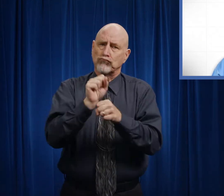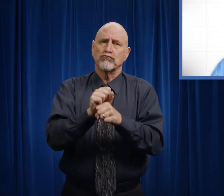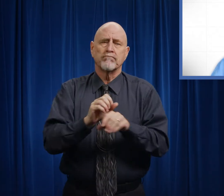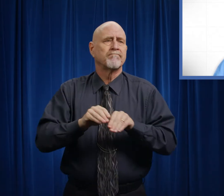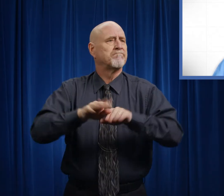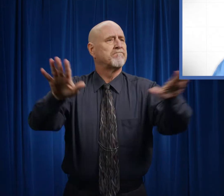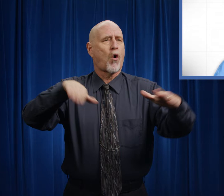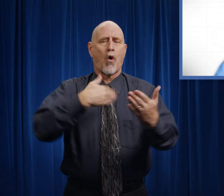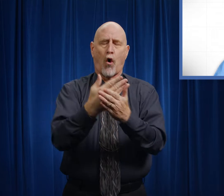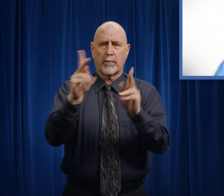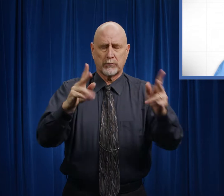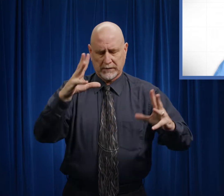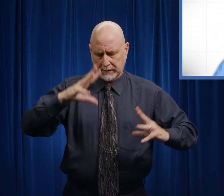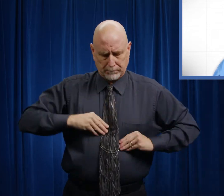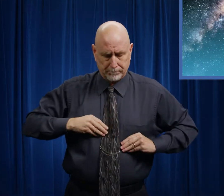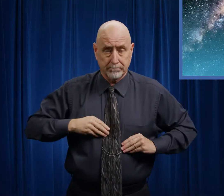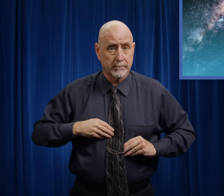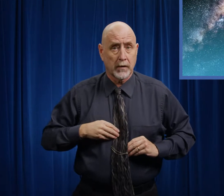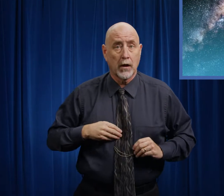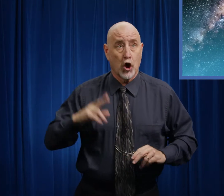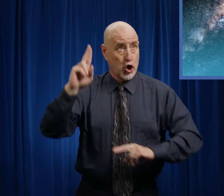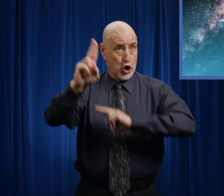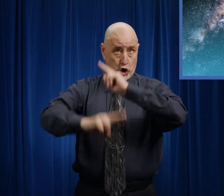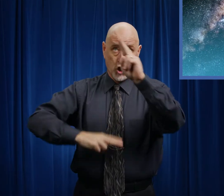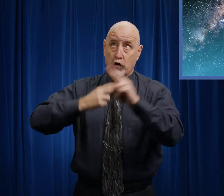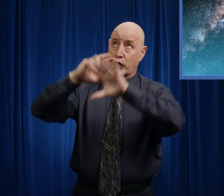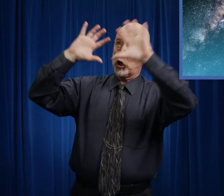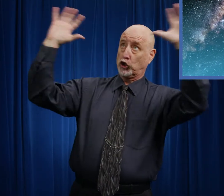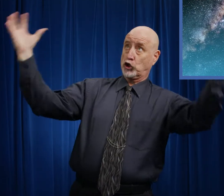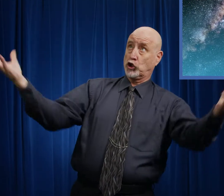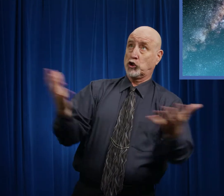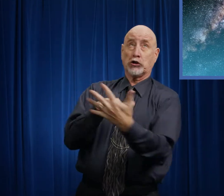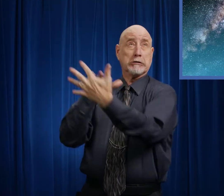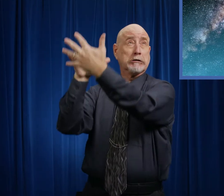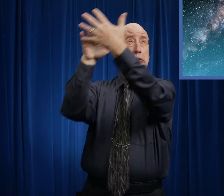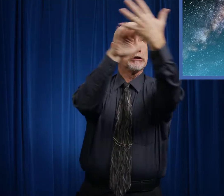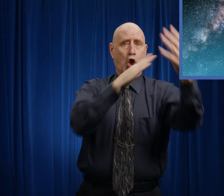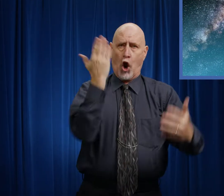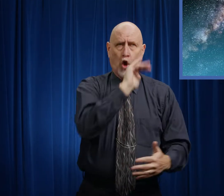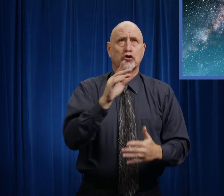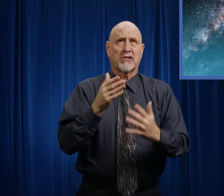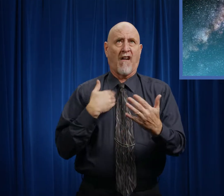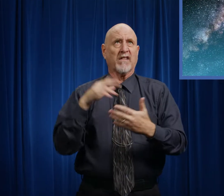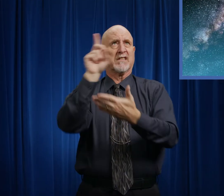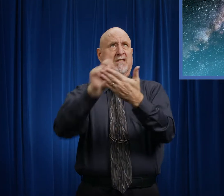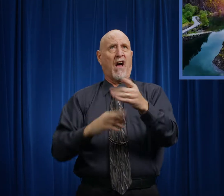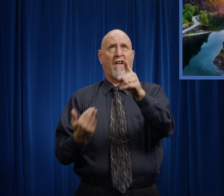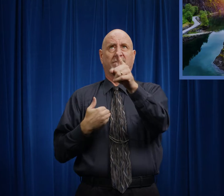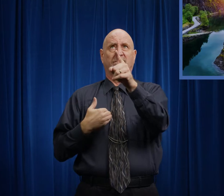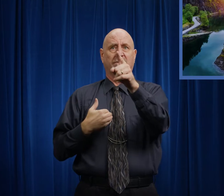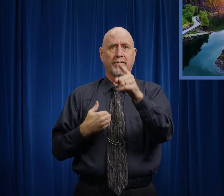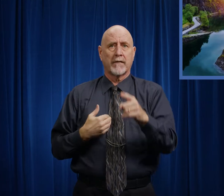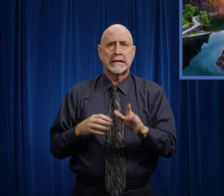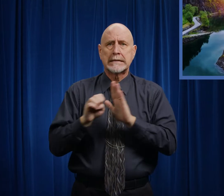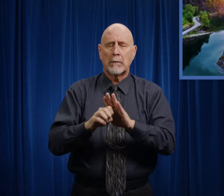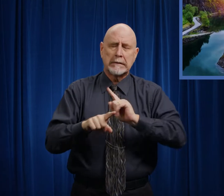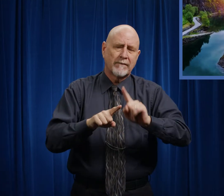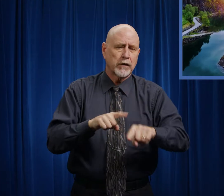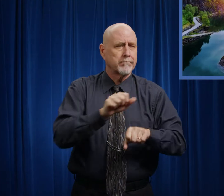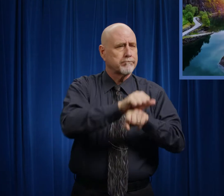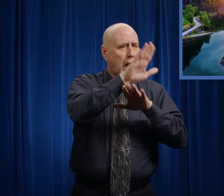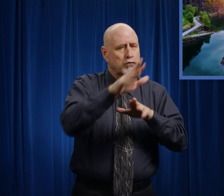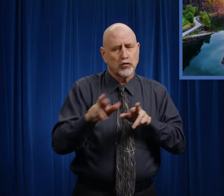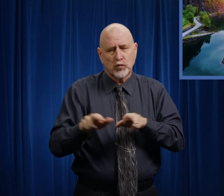that everybody recognizes that this universe looks designed. In fact, when we see the various